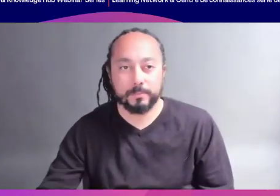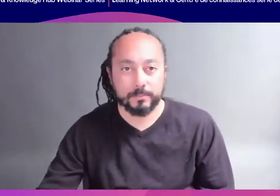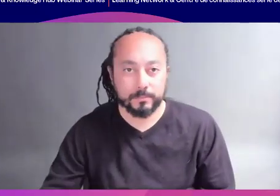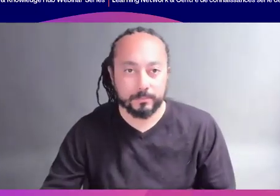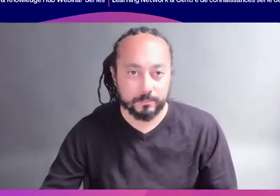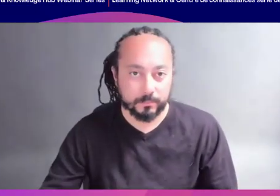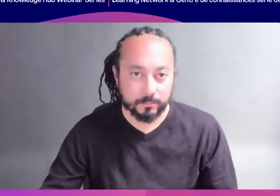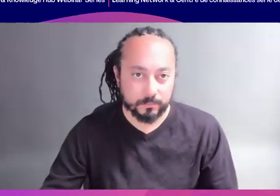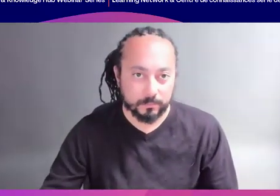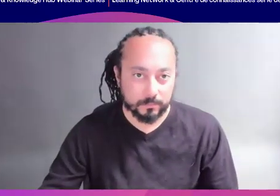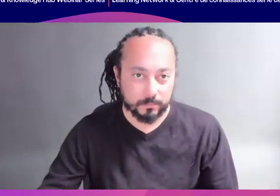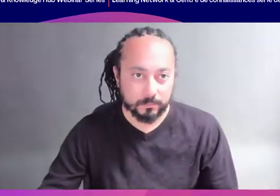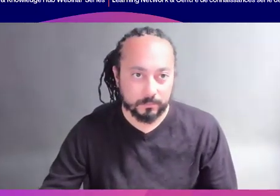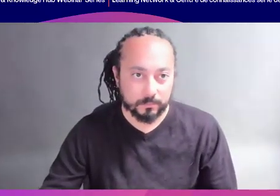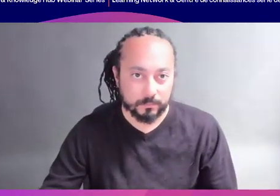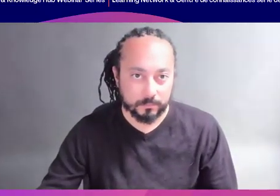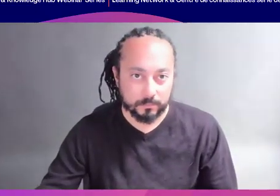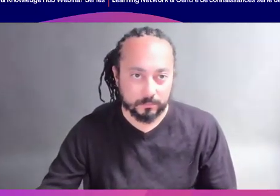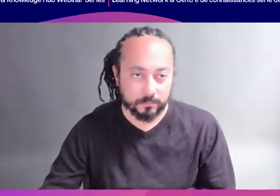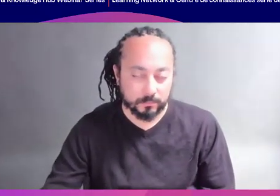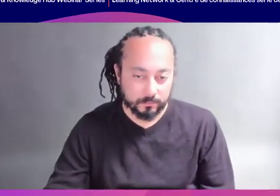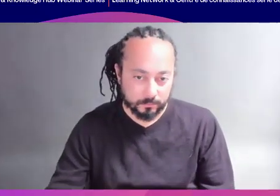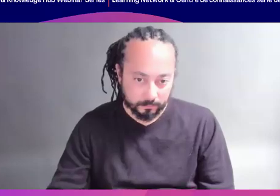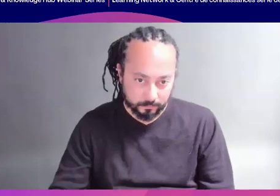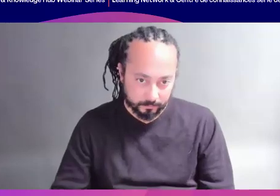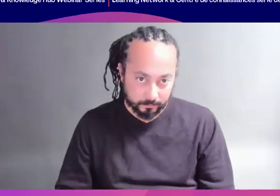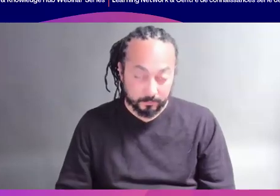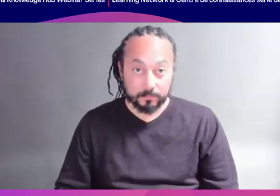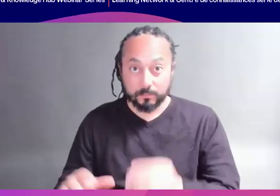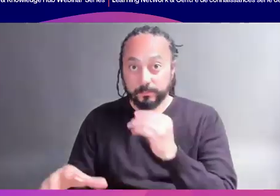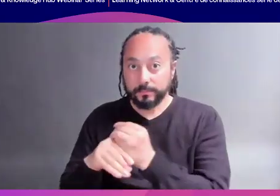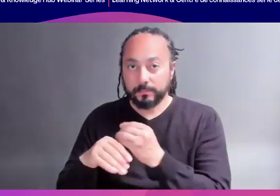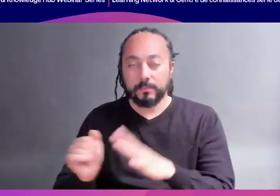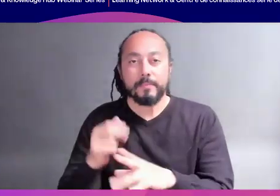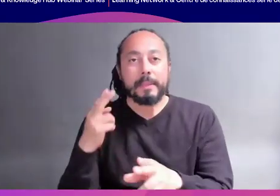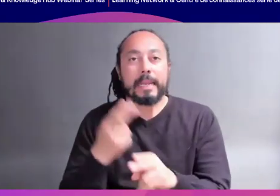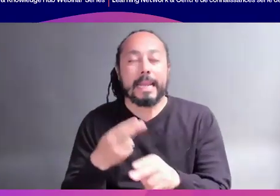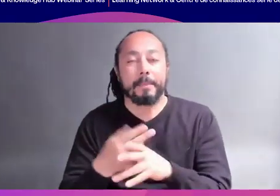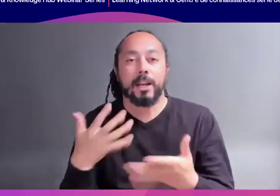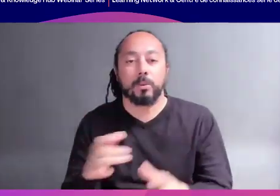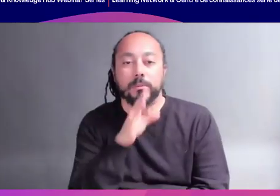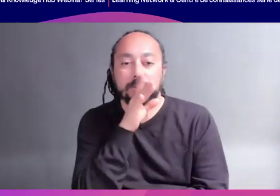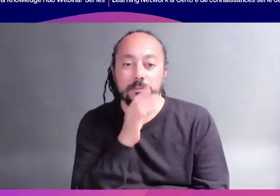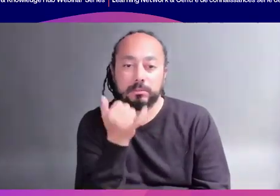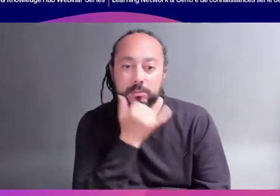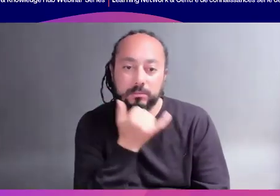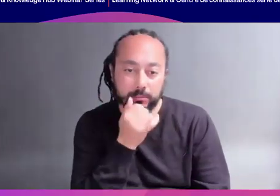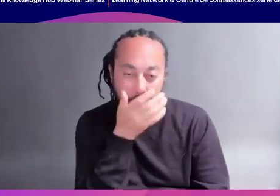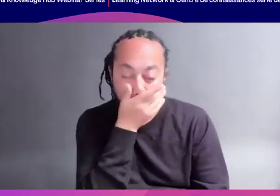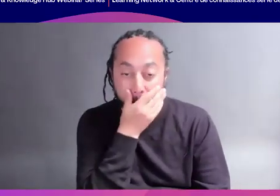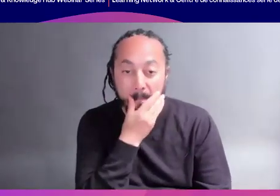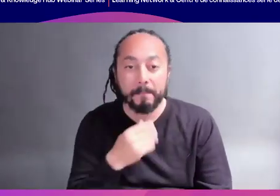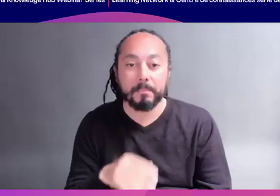And can I also just piggyback on that? And I'm pulling up the name because I don't want to mispronounce it. But I agree. I'm